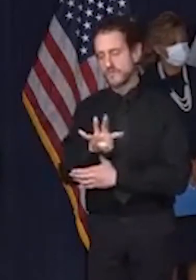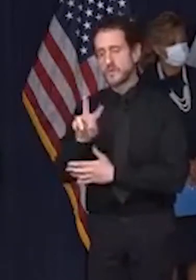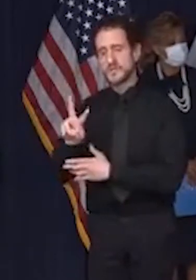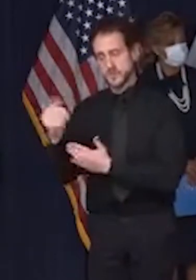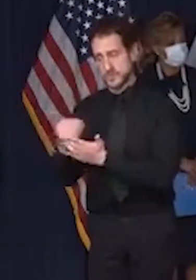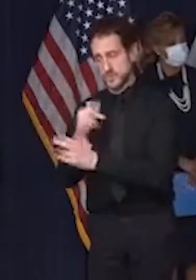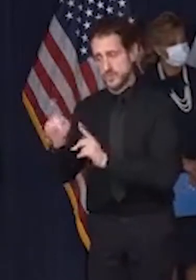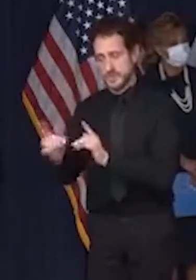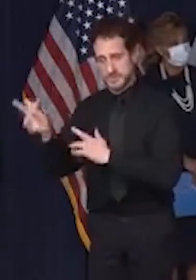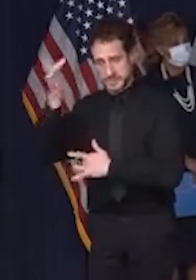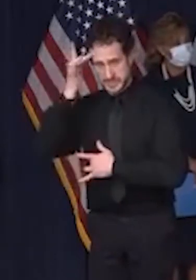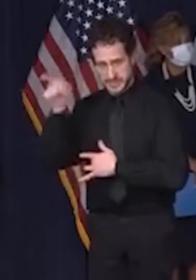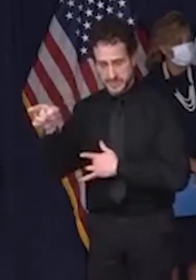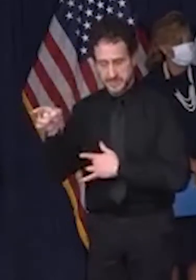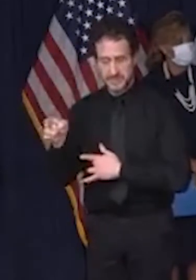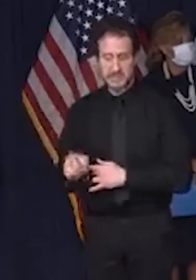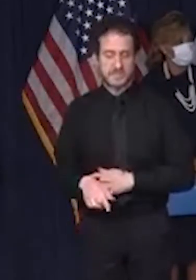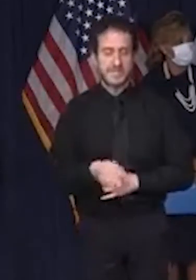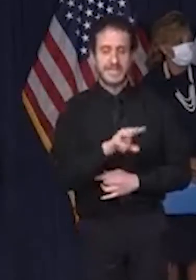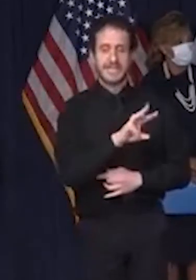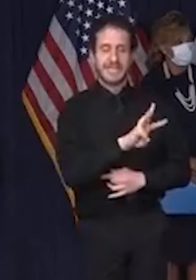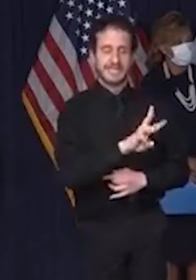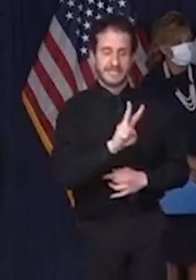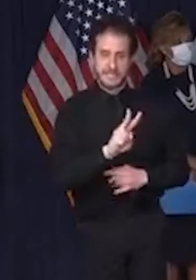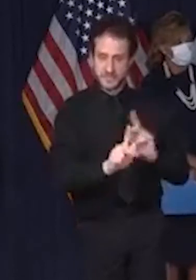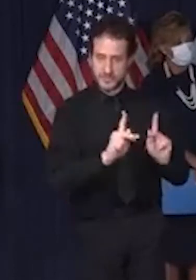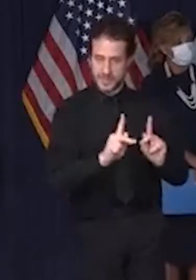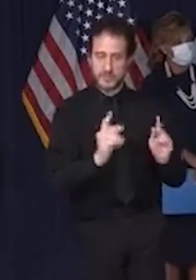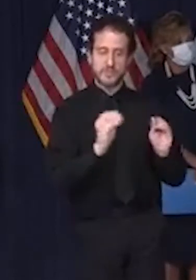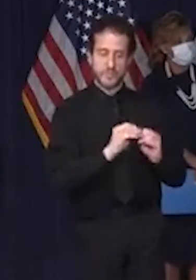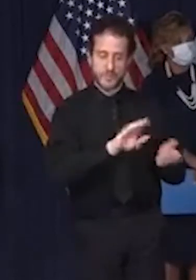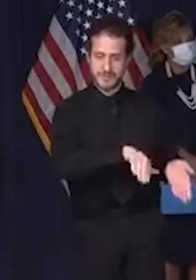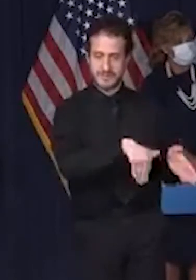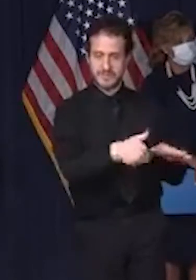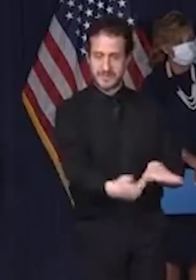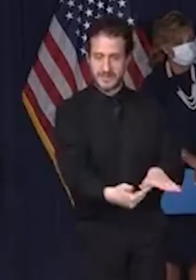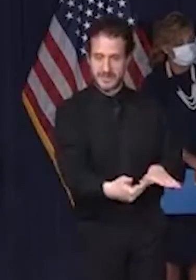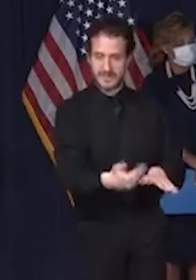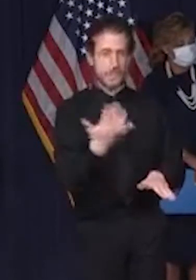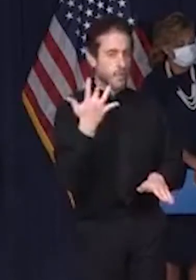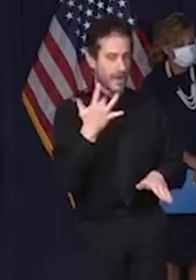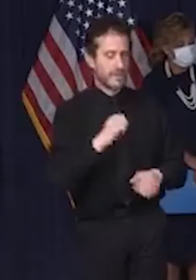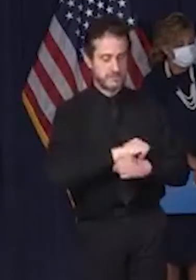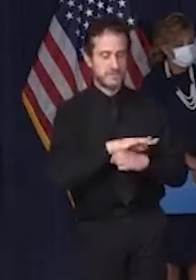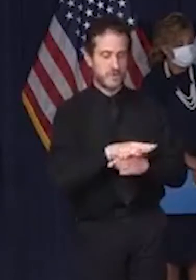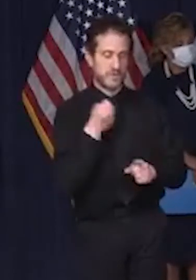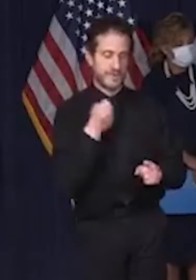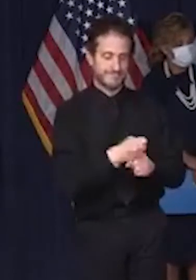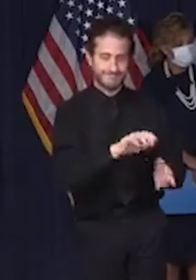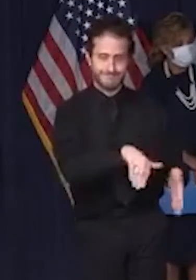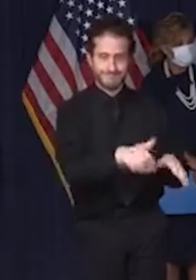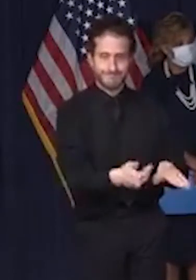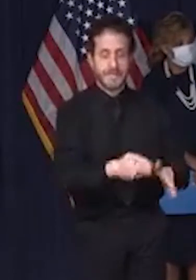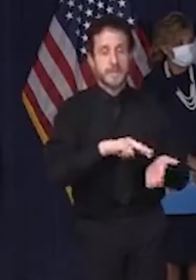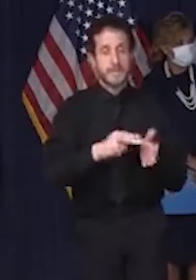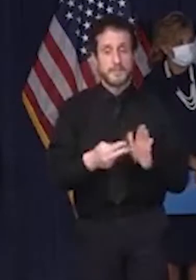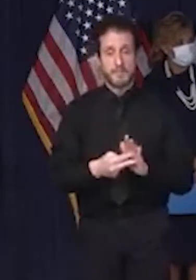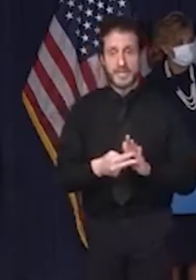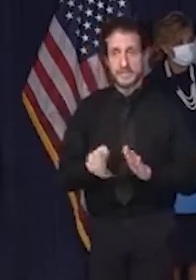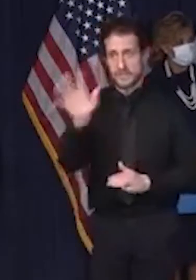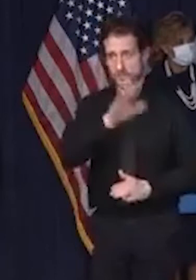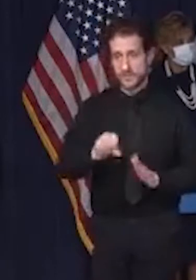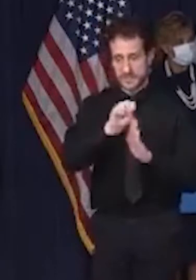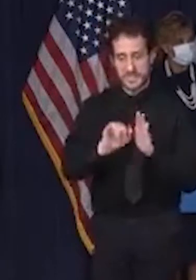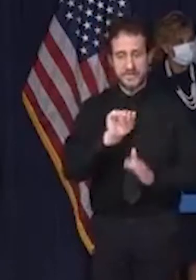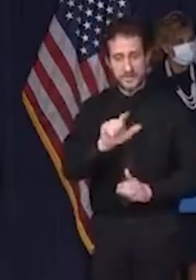cases and 62 additional lives lost to COVID-19. That brings our statewide